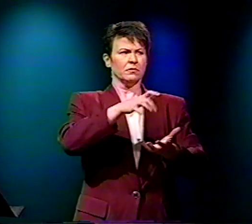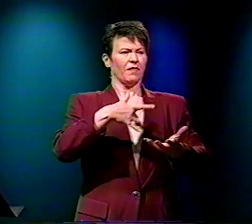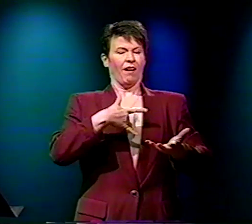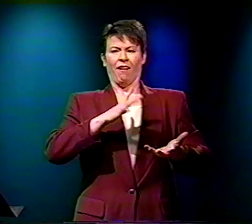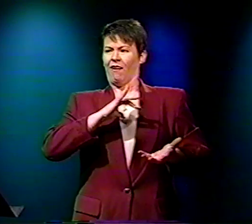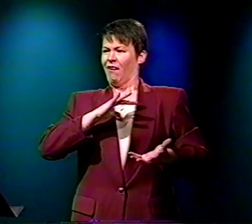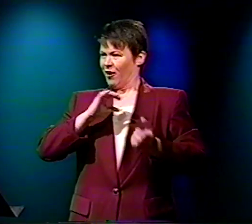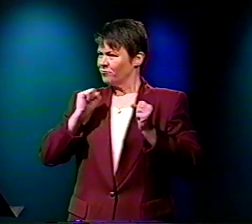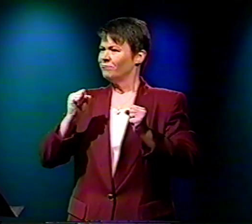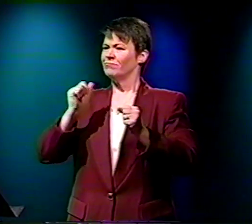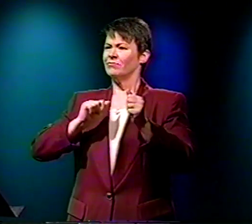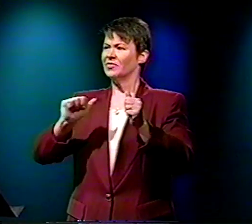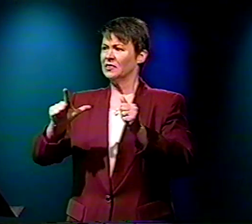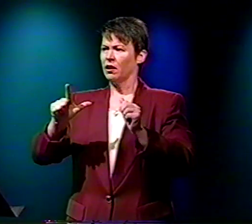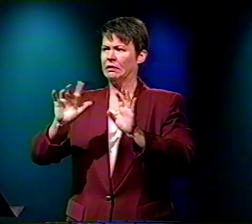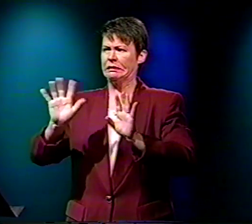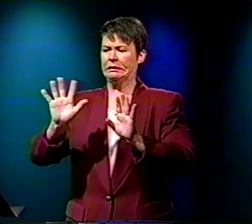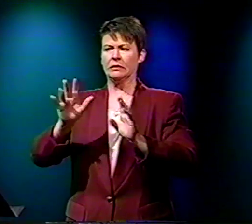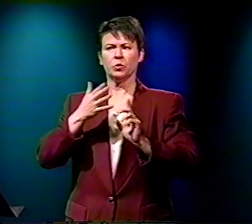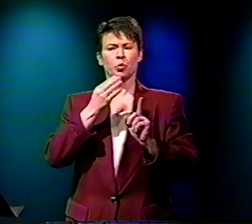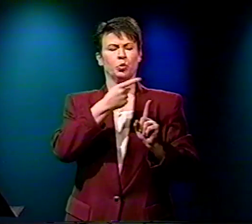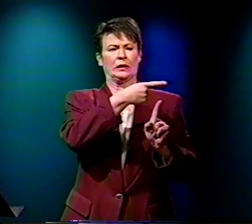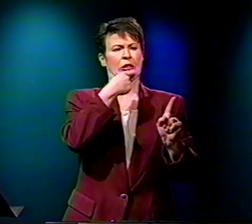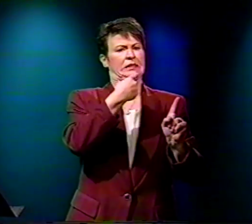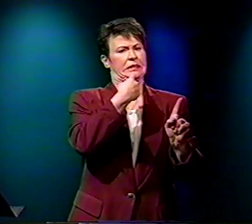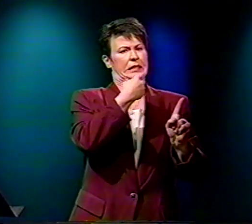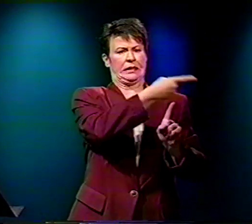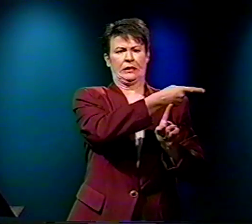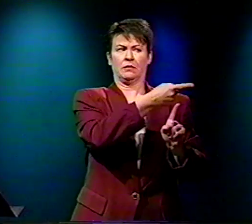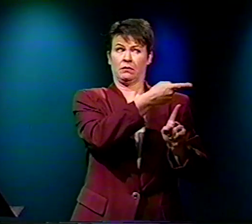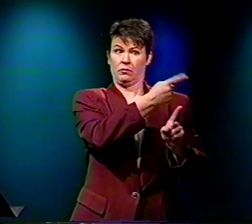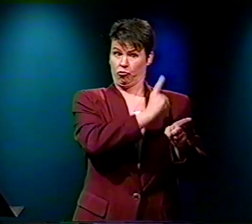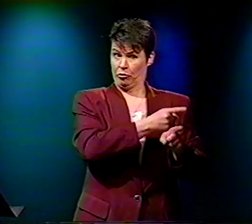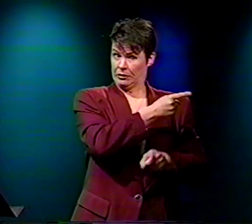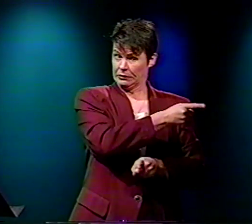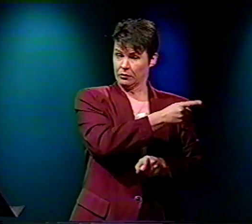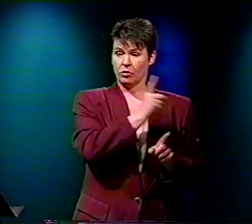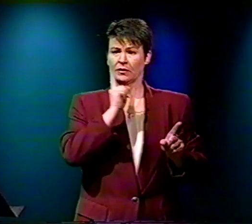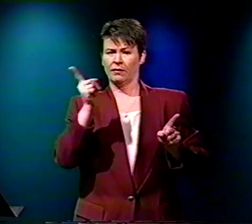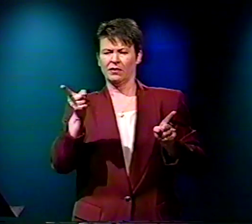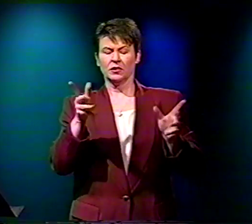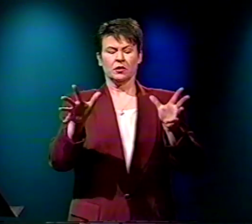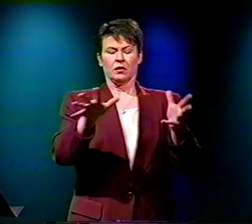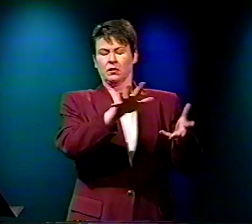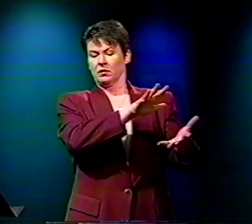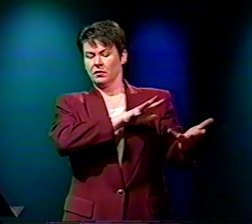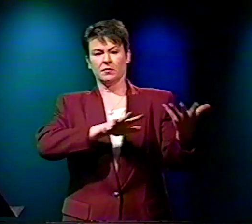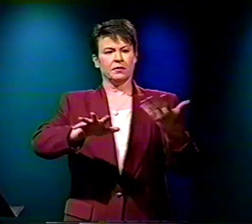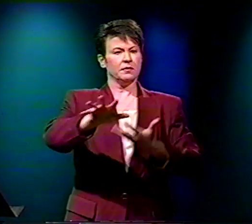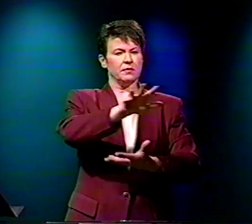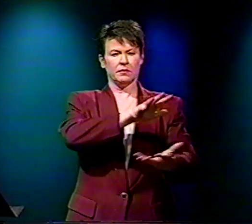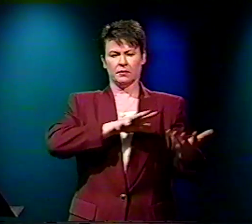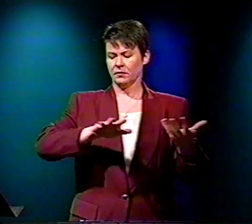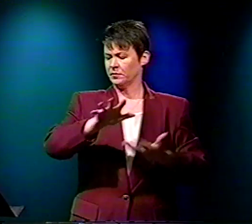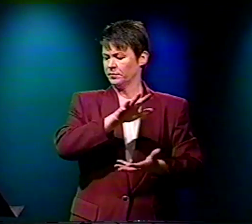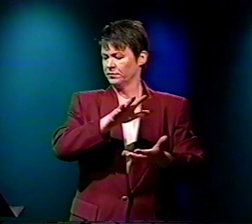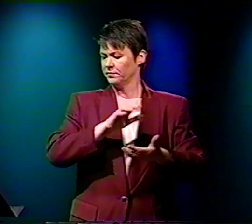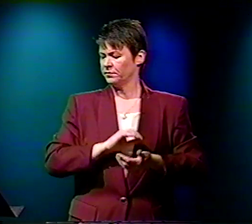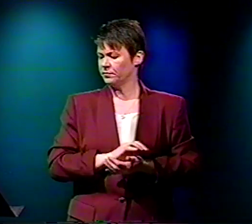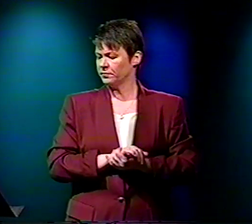not accepted. And so there's this feeling of ambivalence. On one hand, they feel very comfortable with their own language, and yet hearing people tell them that it's not a valid language, and so